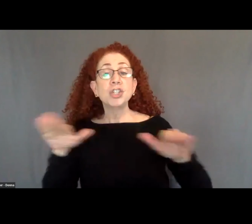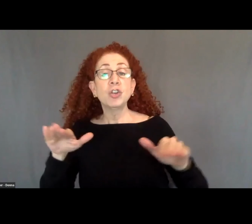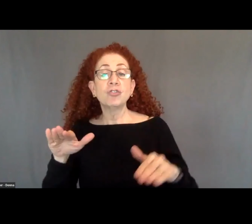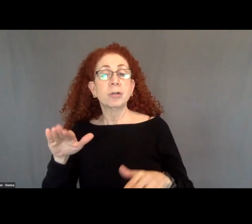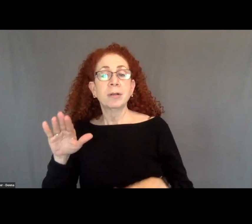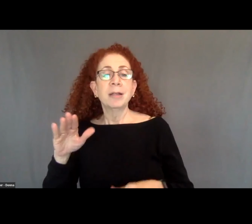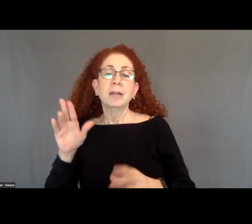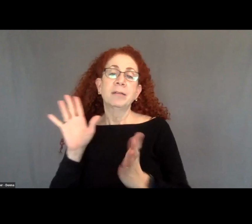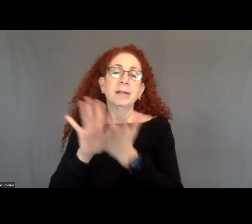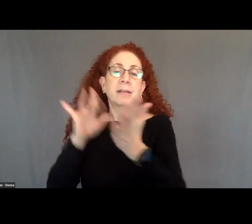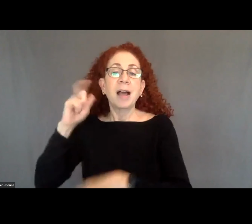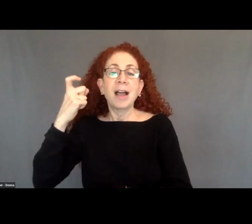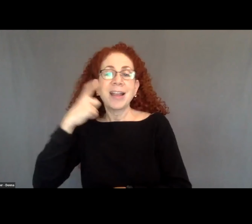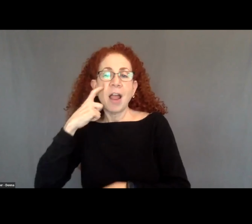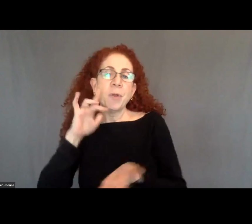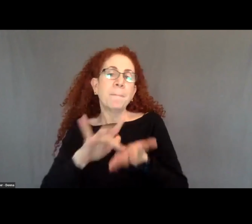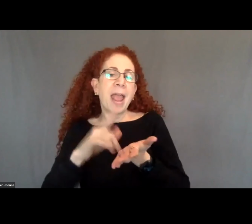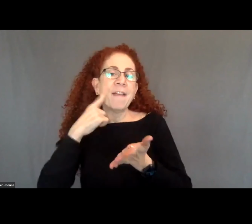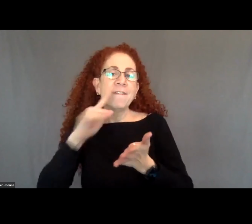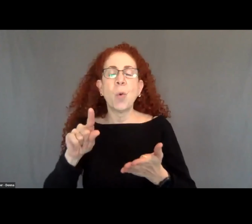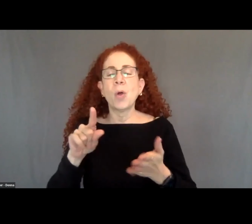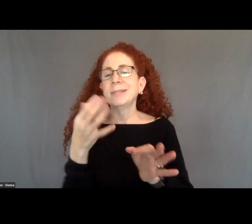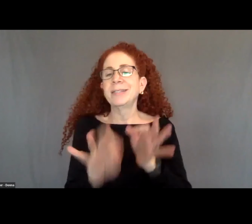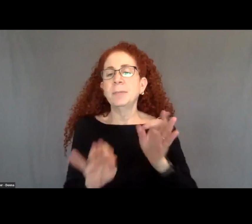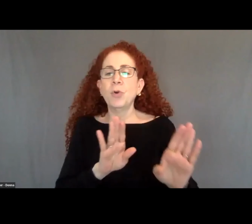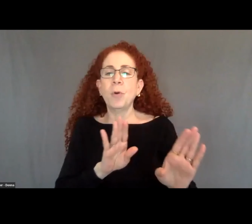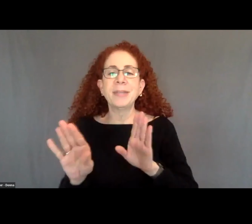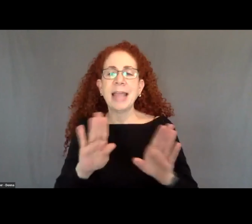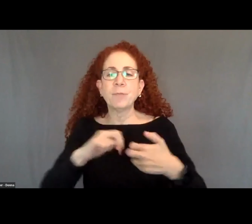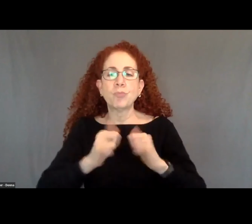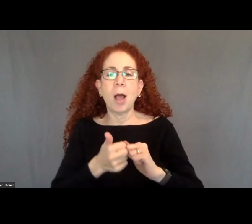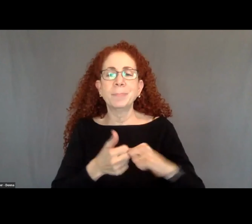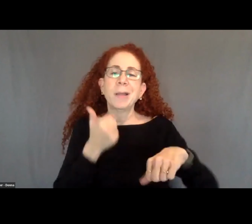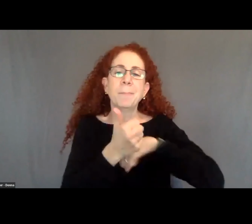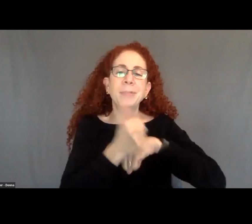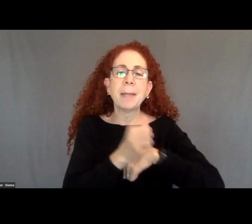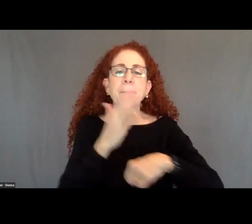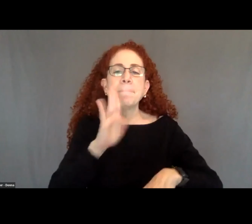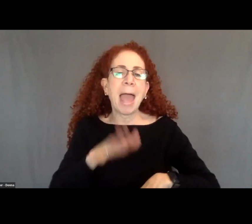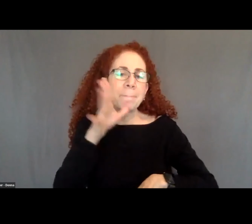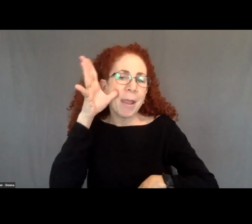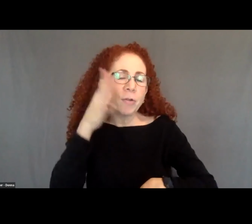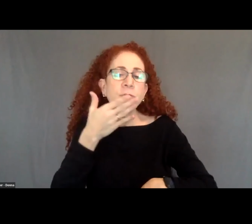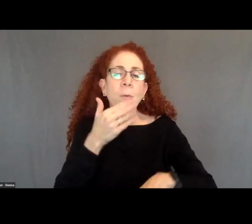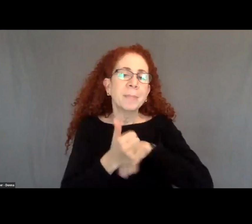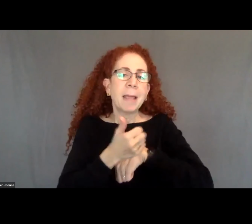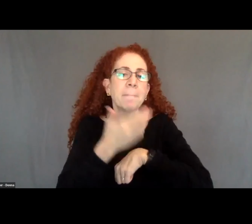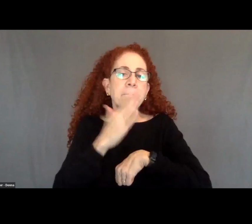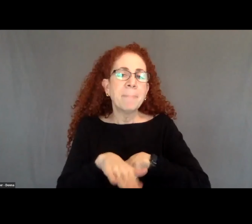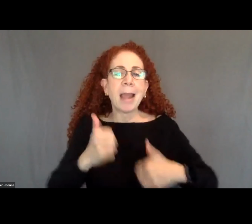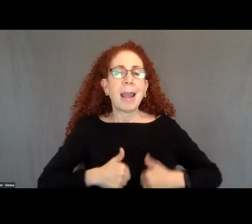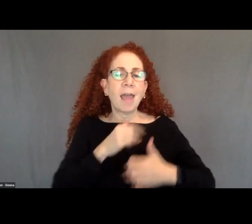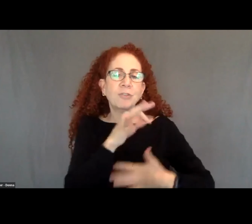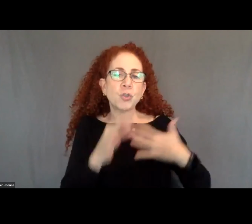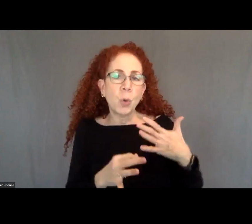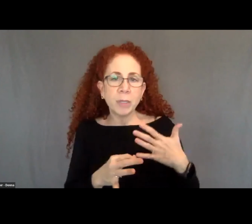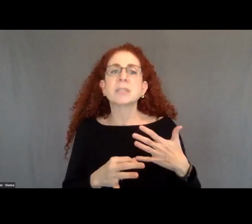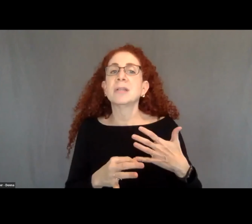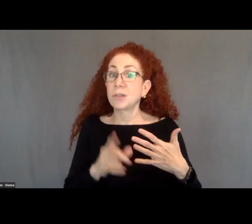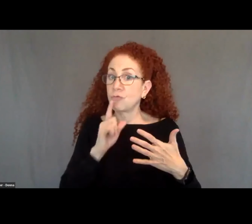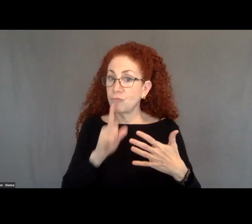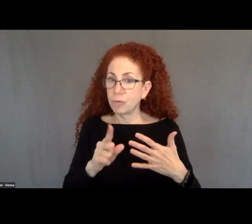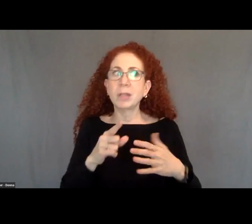just plain old behavioral problems stemming from bad parents and poor life choices. A lot of this rhetoric was racialized. This goes back